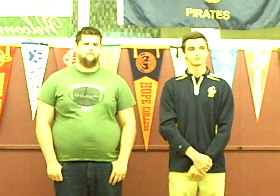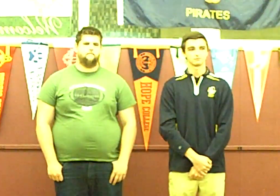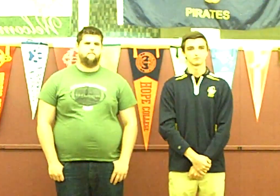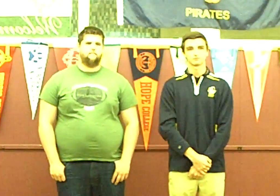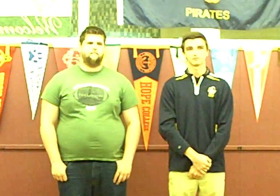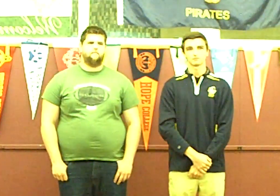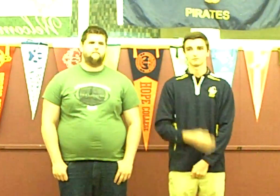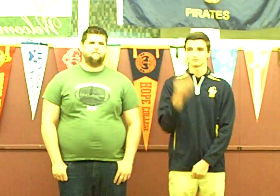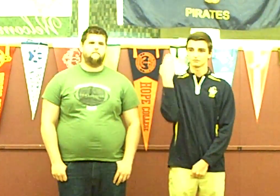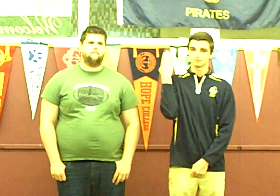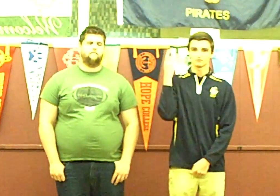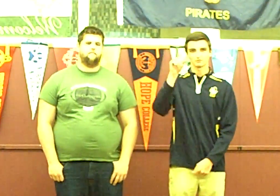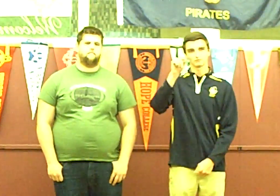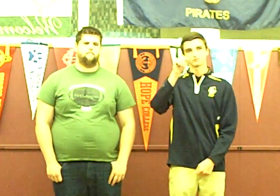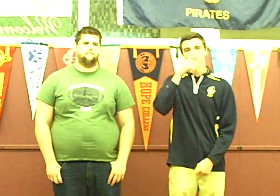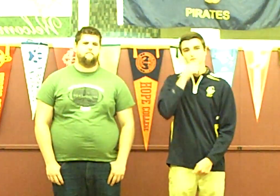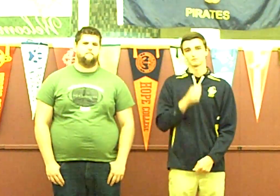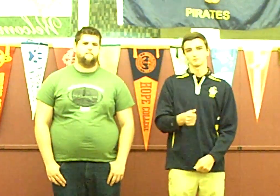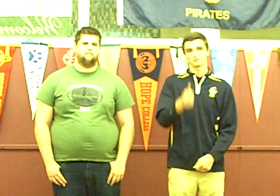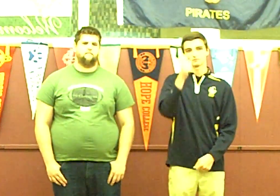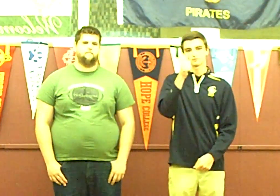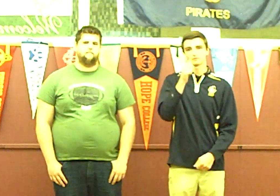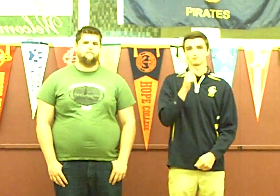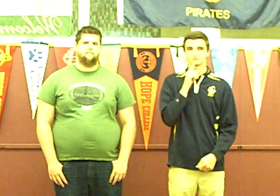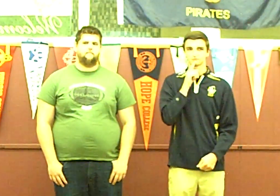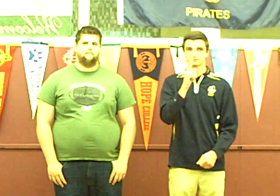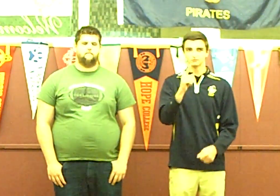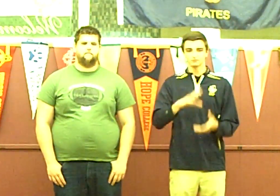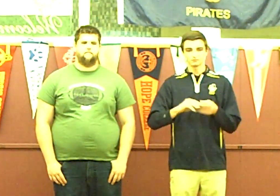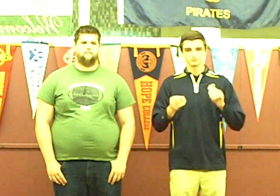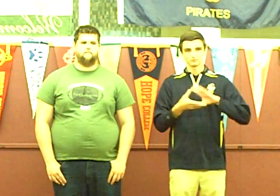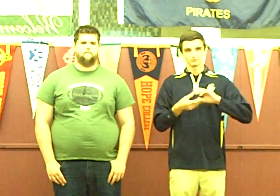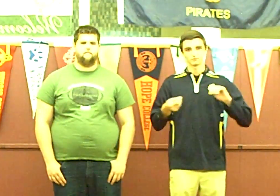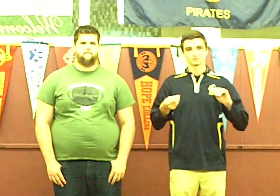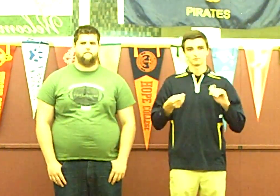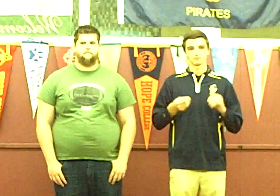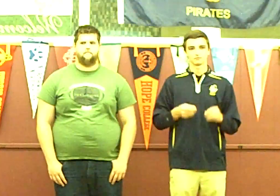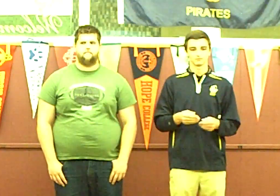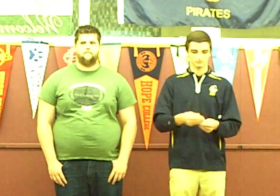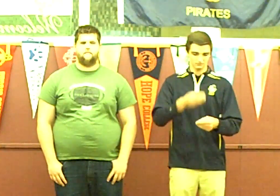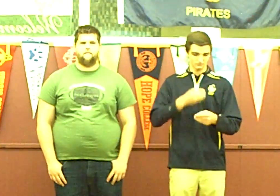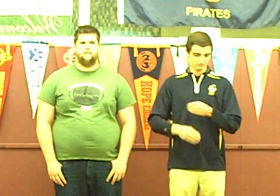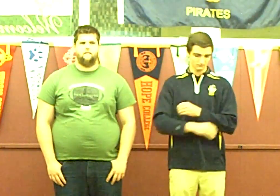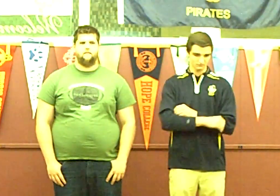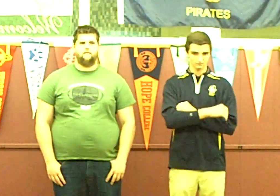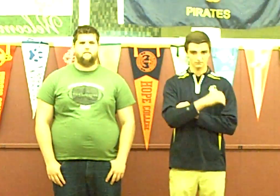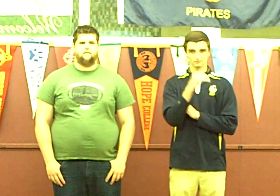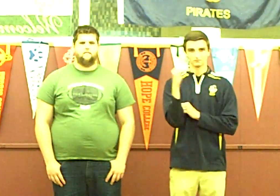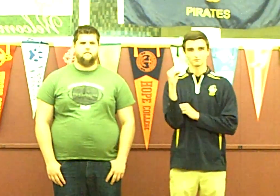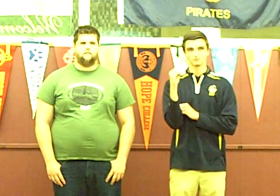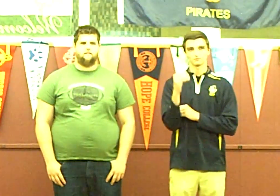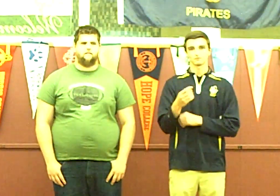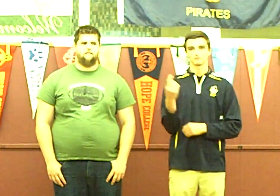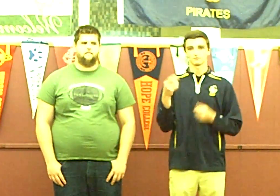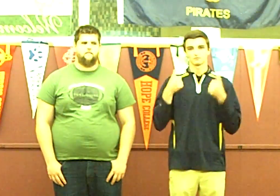really know. Once I was twenty years old, my story got told. Before the morning, someone like